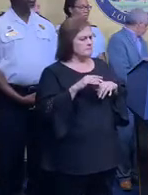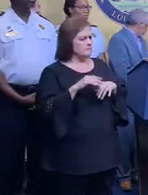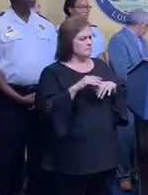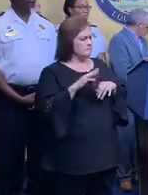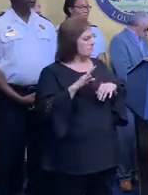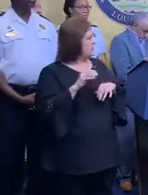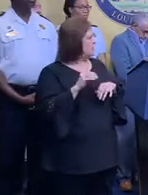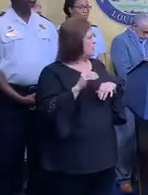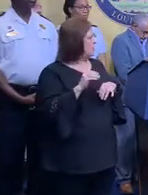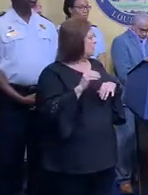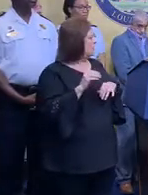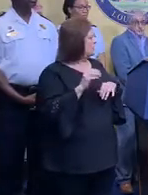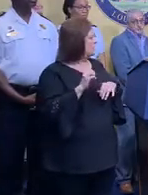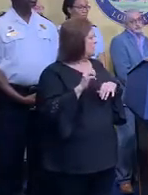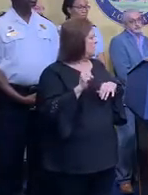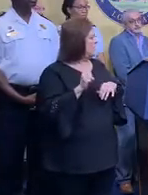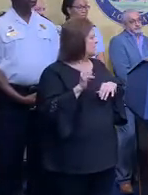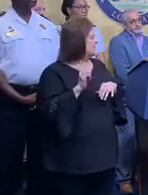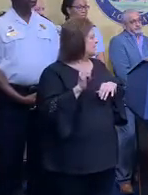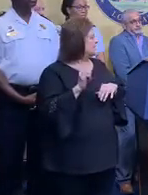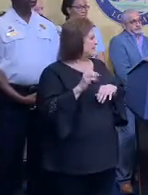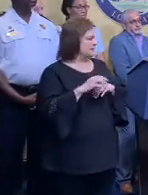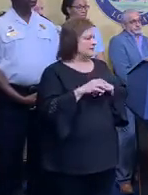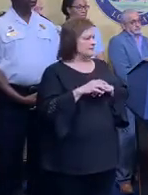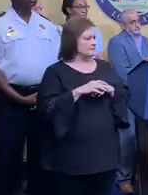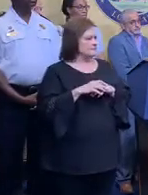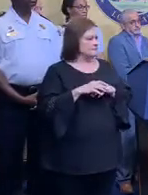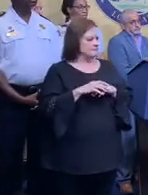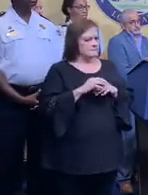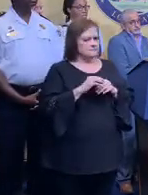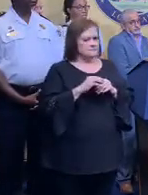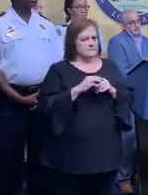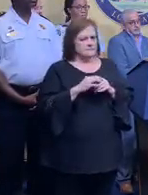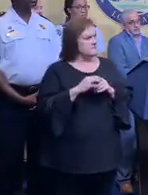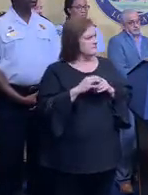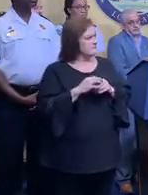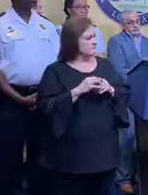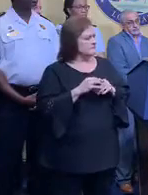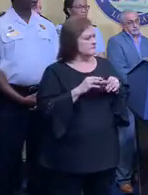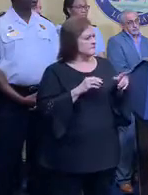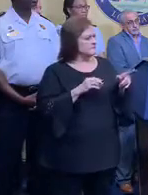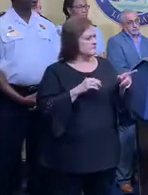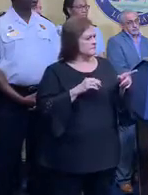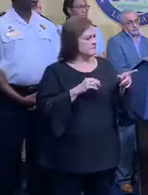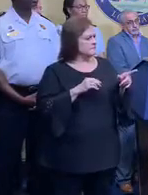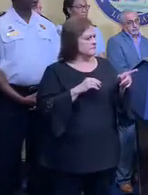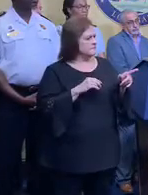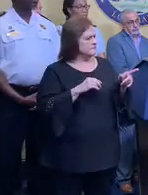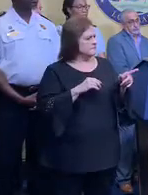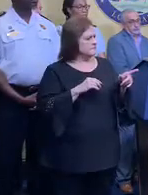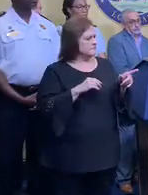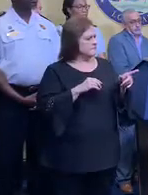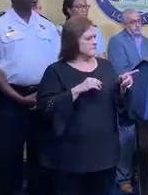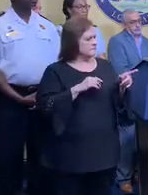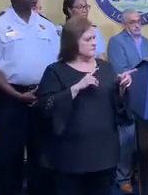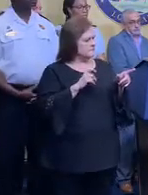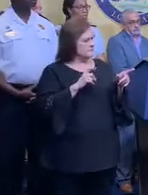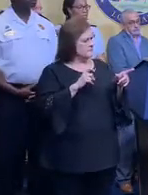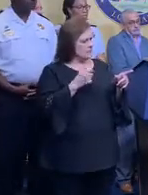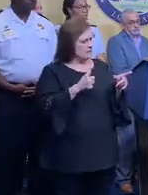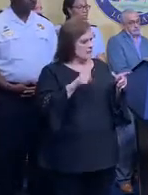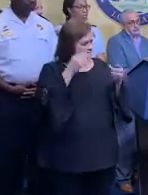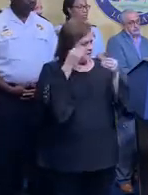BOESE. Pronounce Bays. One second. Quick follow. One second. Yes, ma'am. Jambalaya News, is there